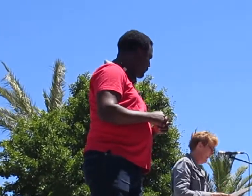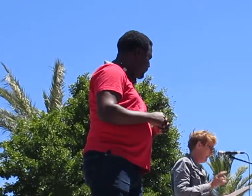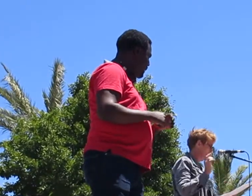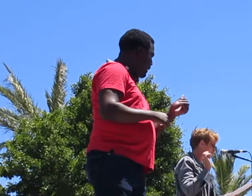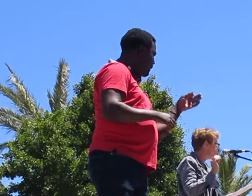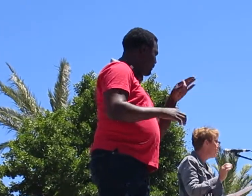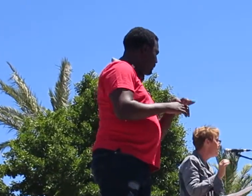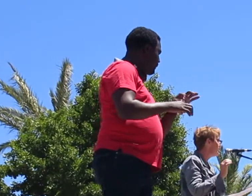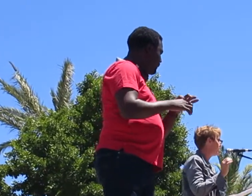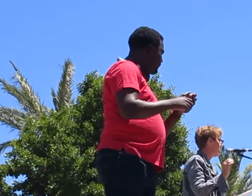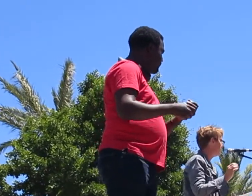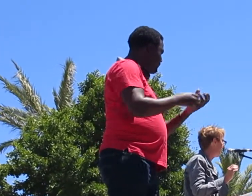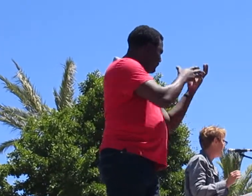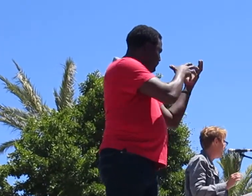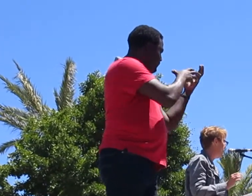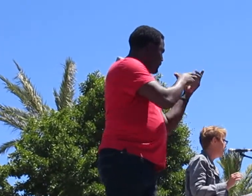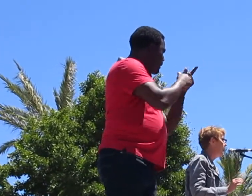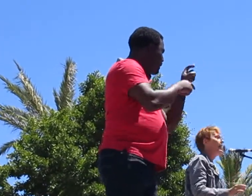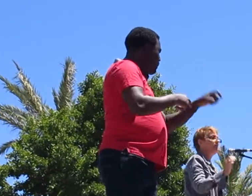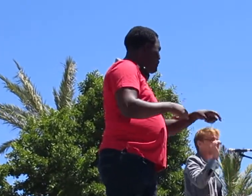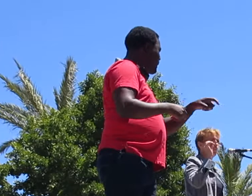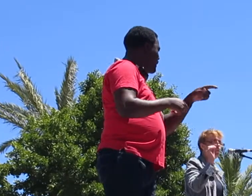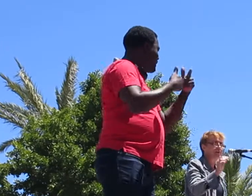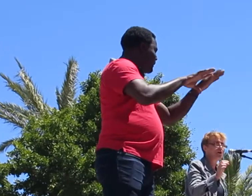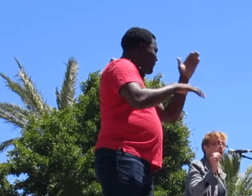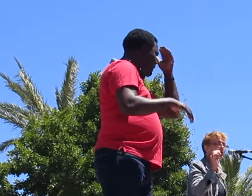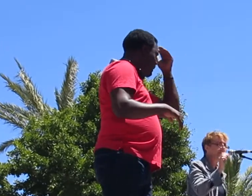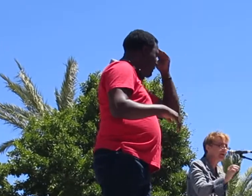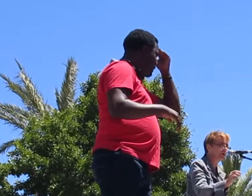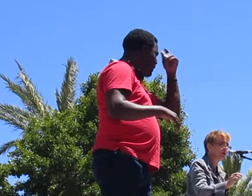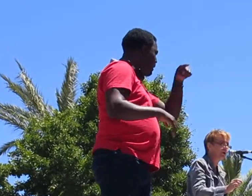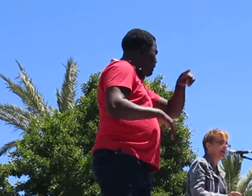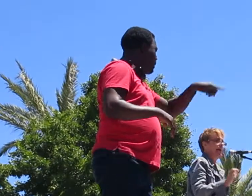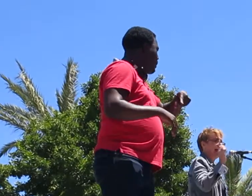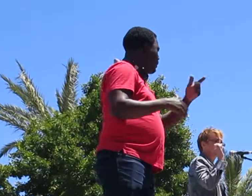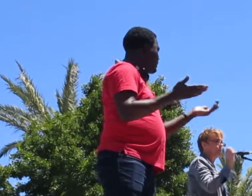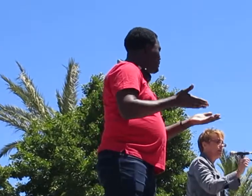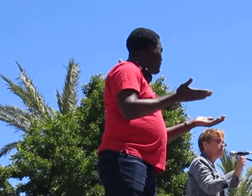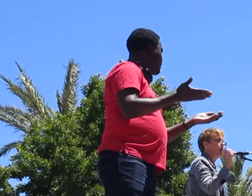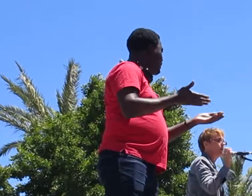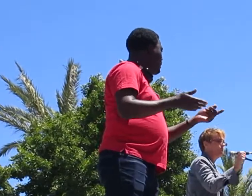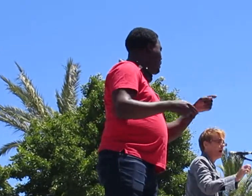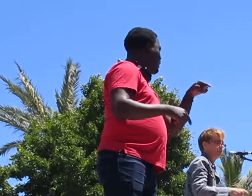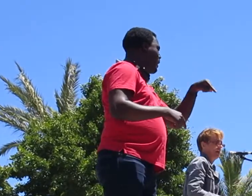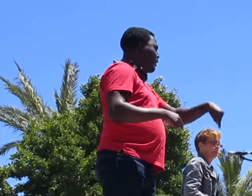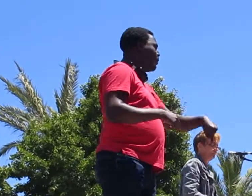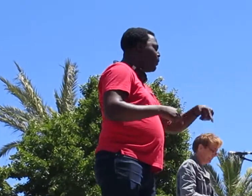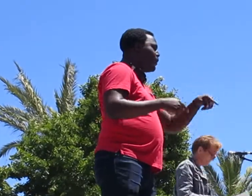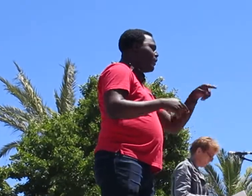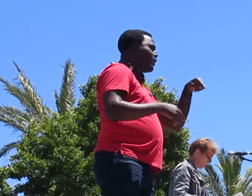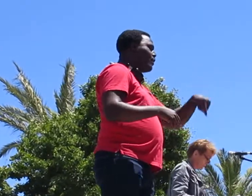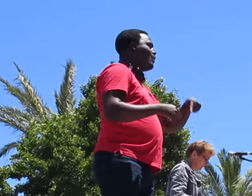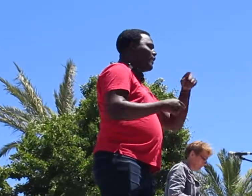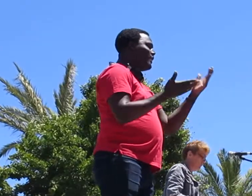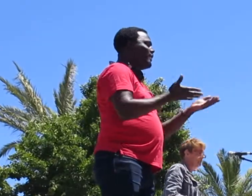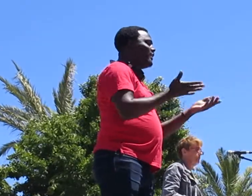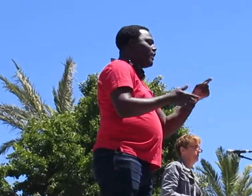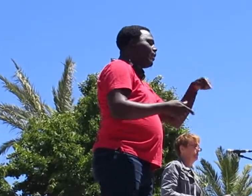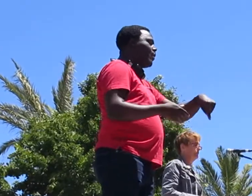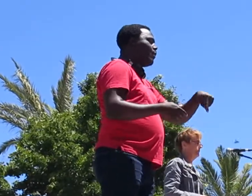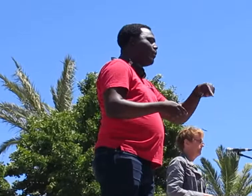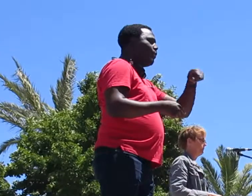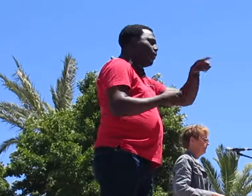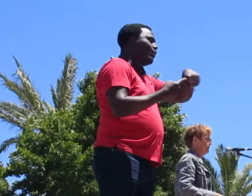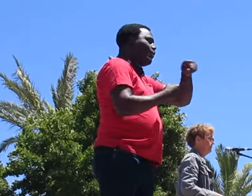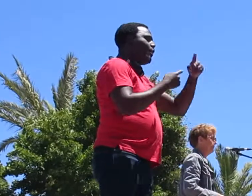impeachment, we must let them know that we are here and we are watching.